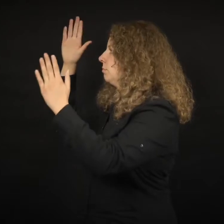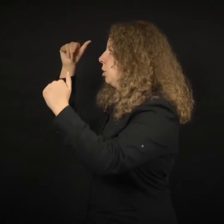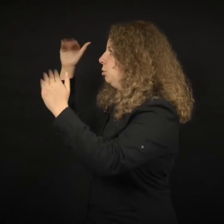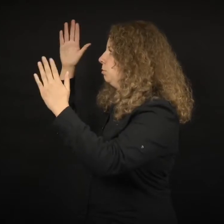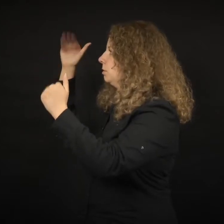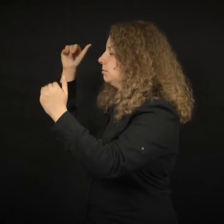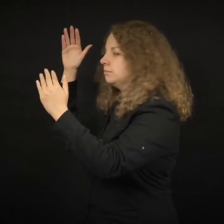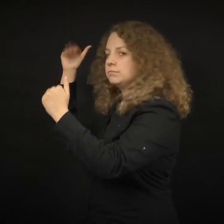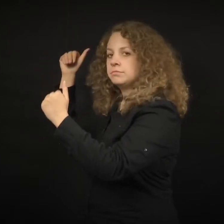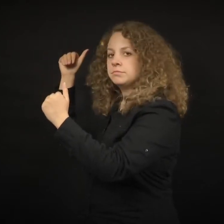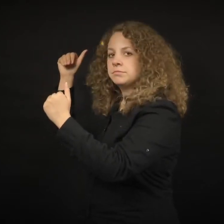Hope.